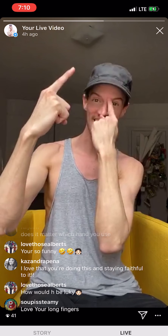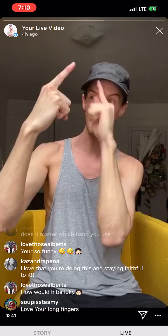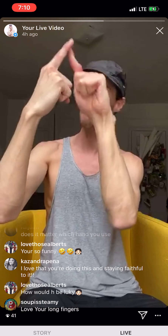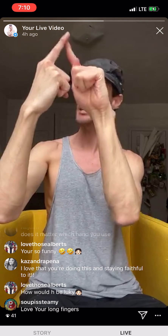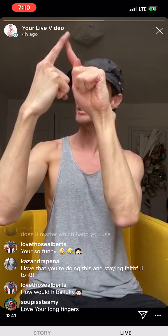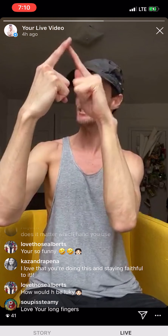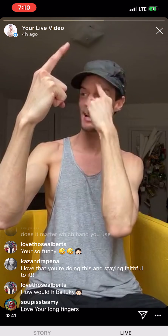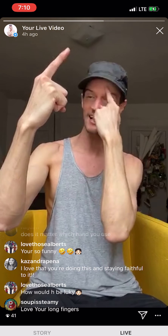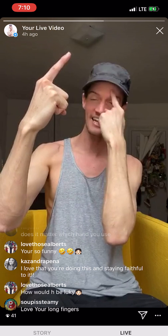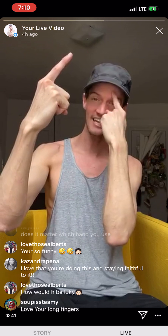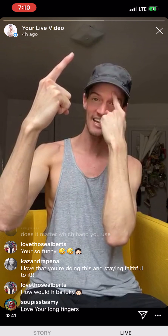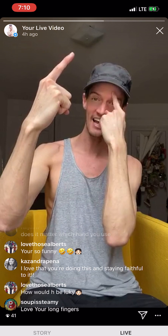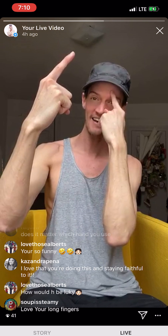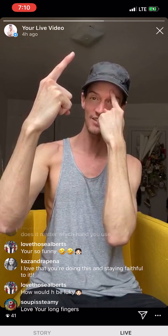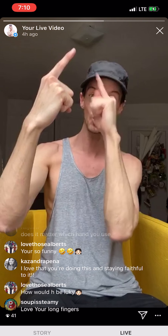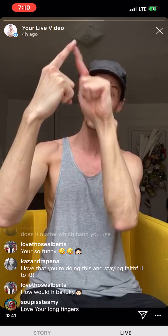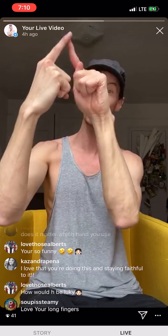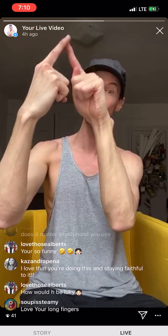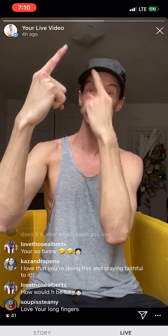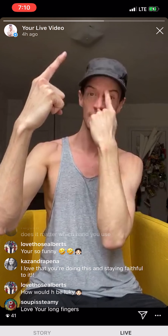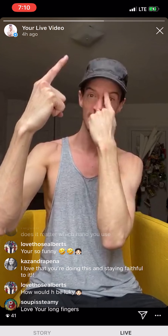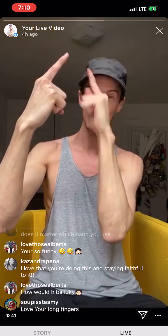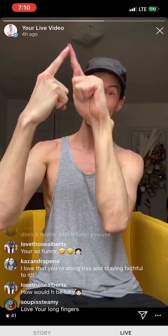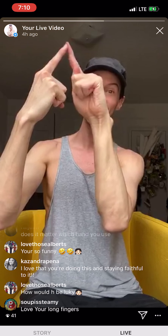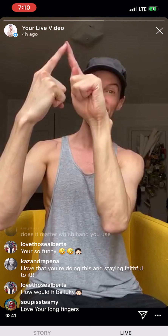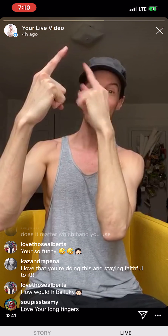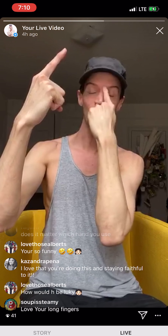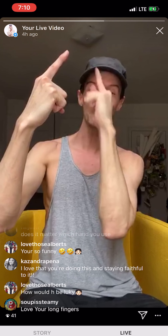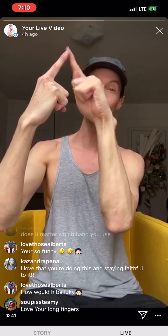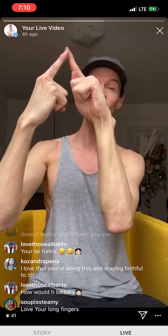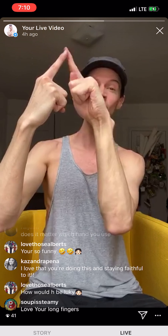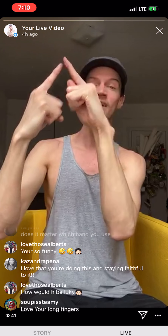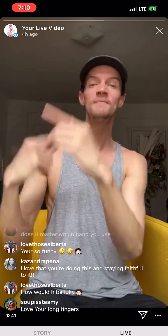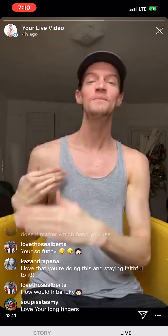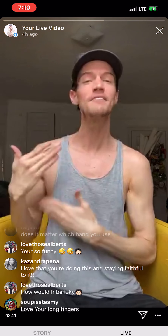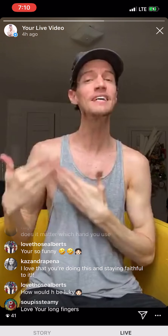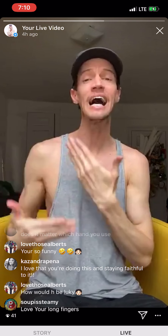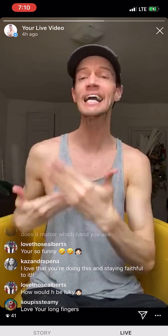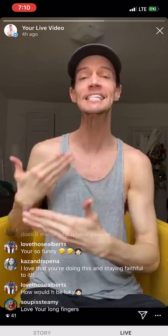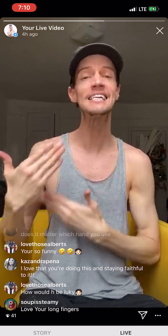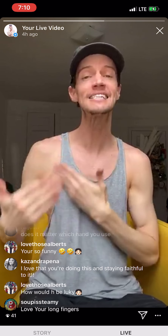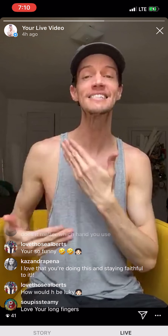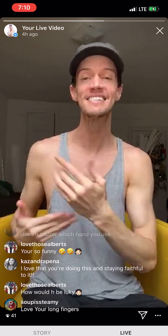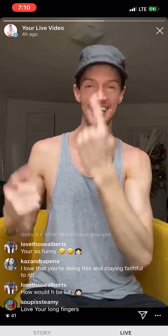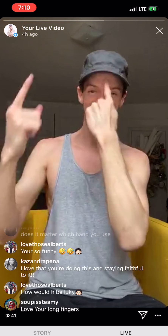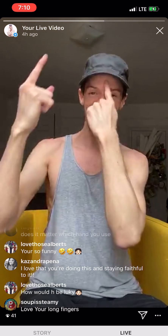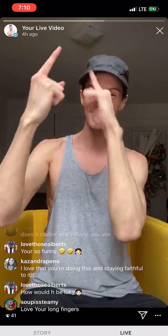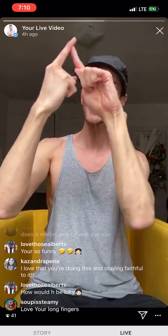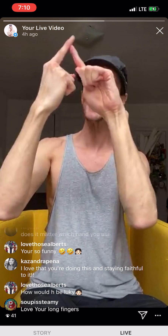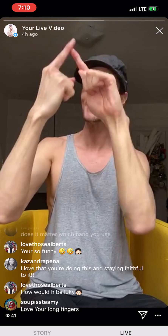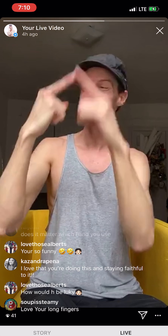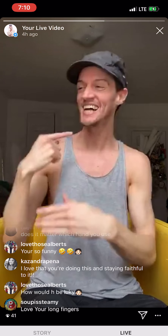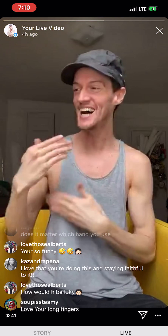ambitious. I, I have a goal. I have a goal of kindness. I have a goal of